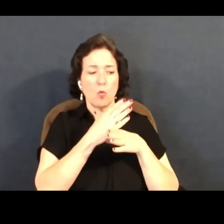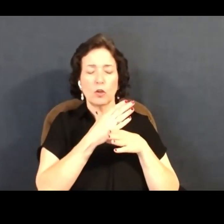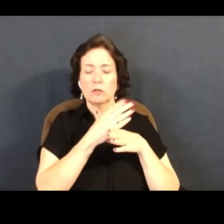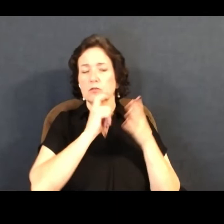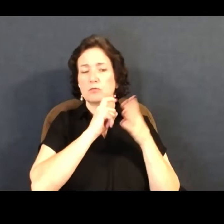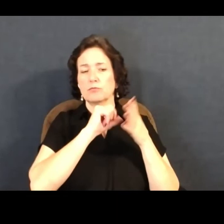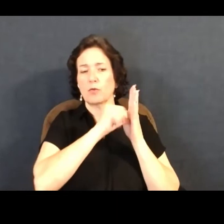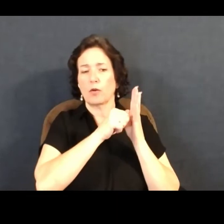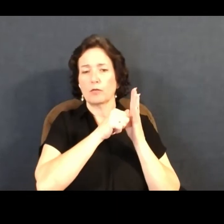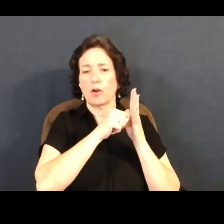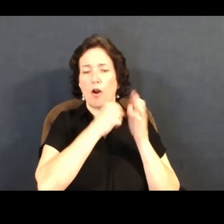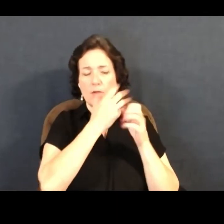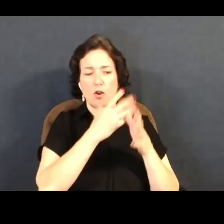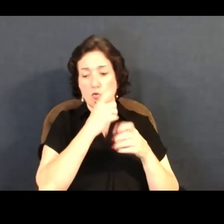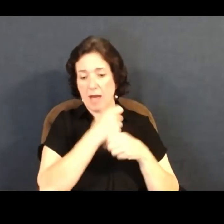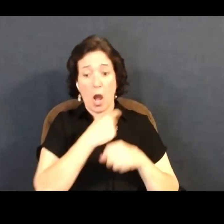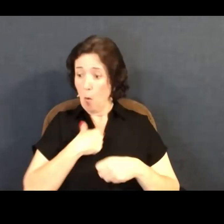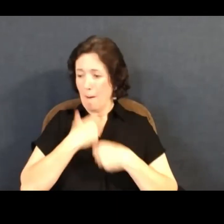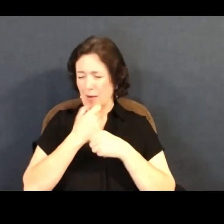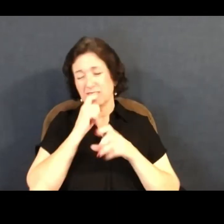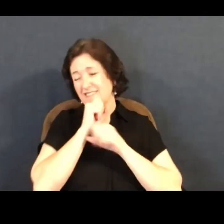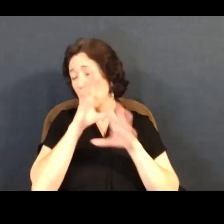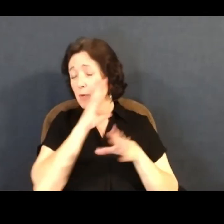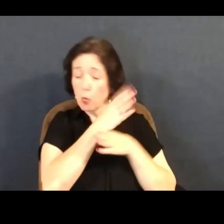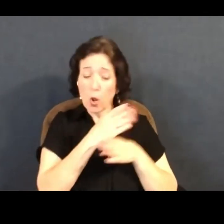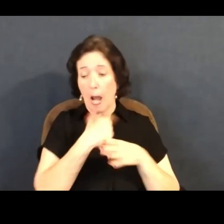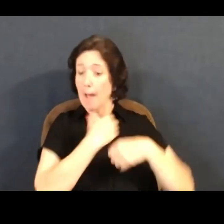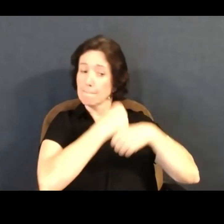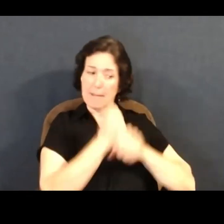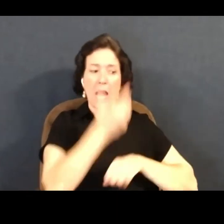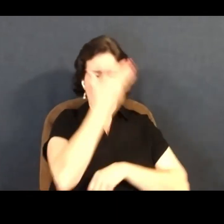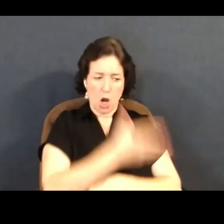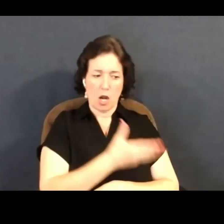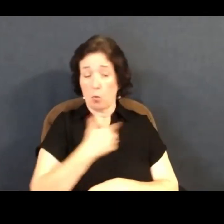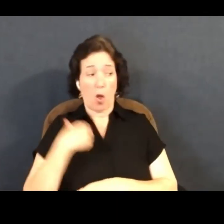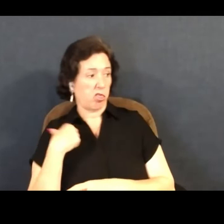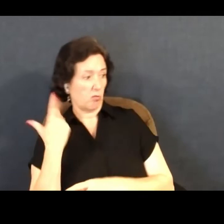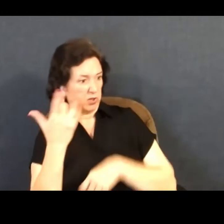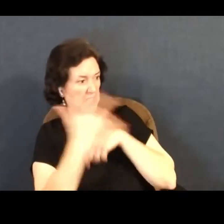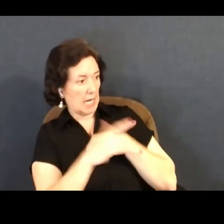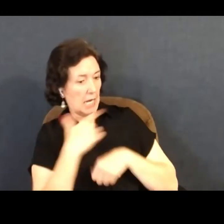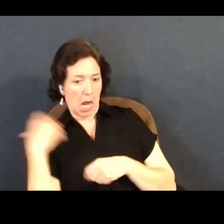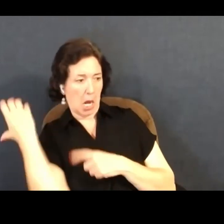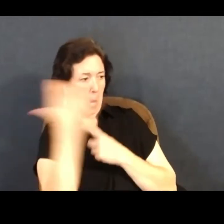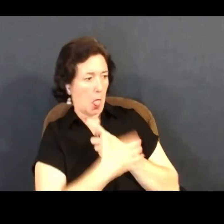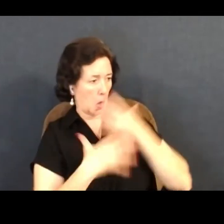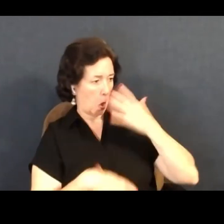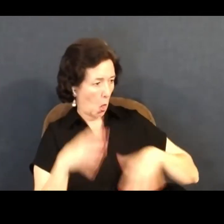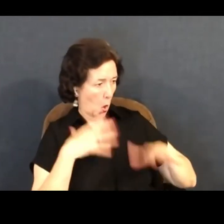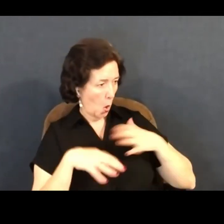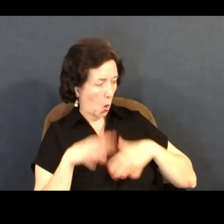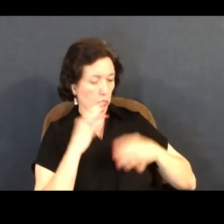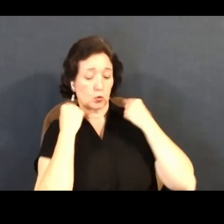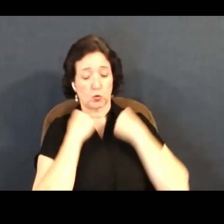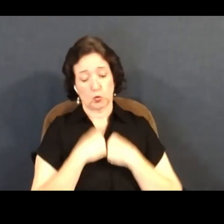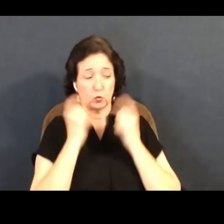to. "I made her. She was nothing but wood till I made her. I clothed her. She was naked till I clothed her and put those jewels upon